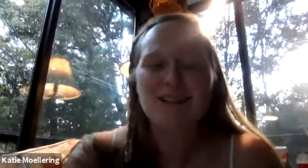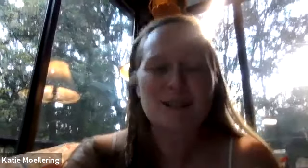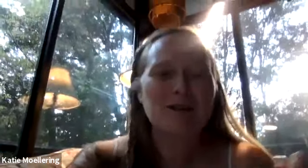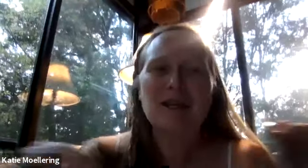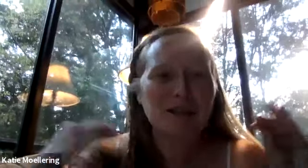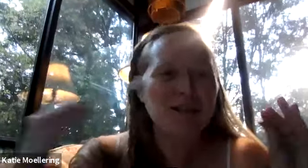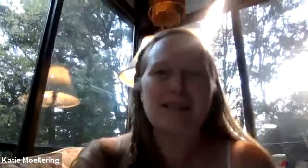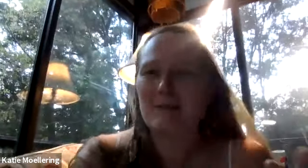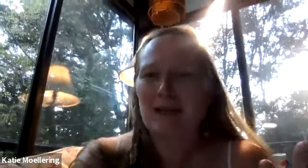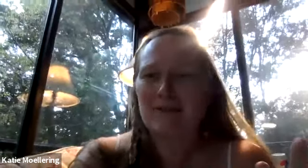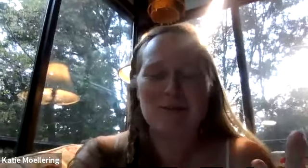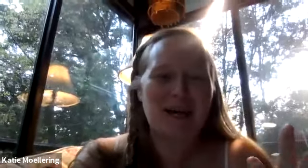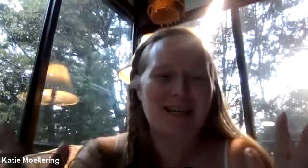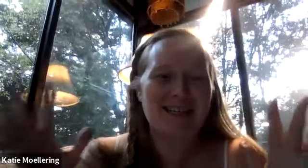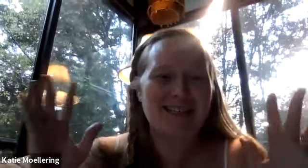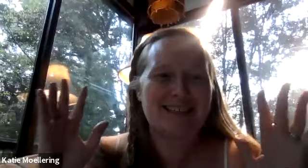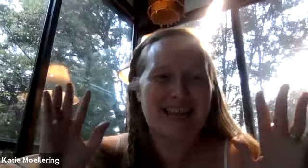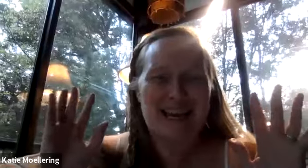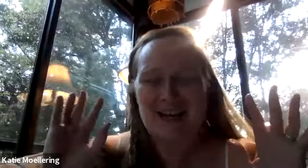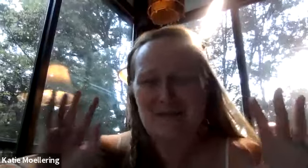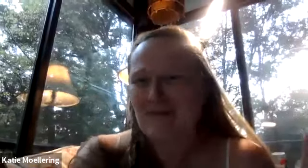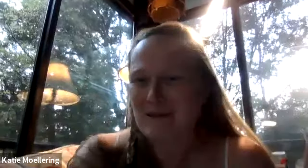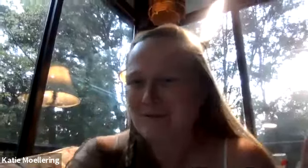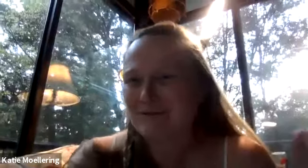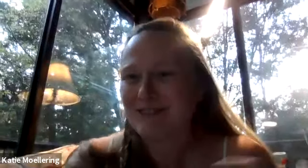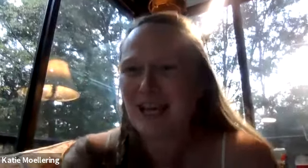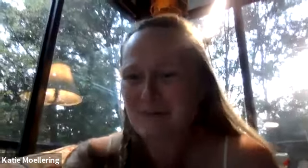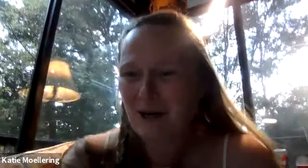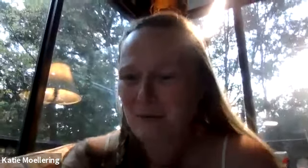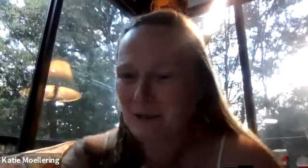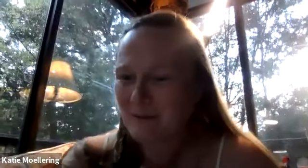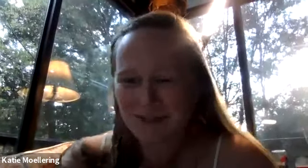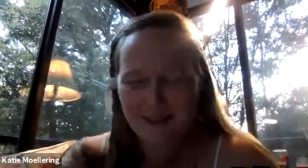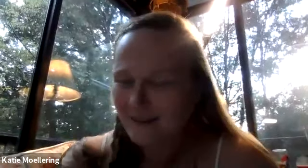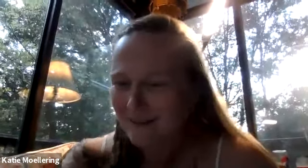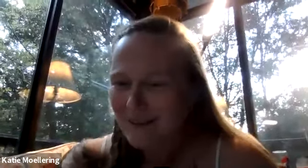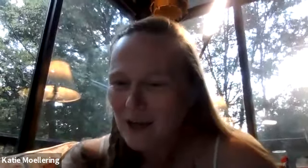So like I couldn't email everybody and say I'm having tech problems.